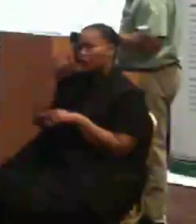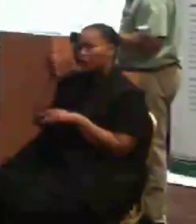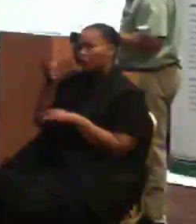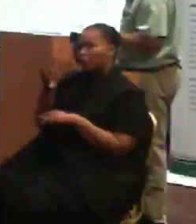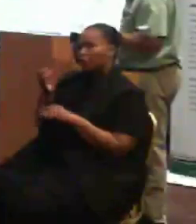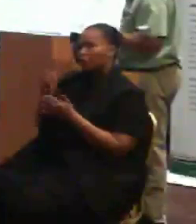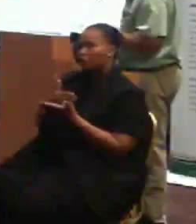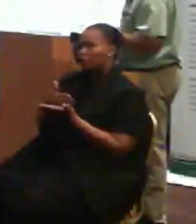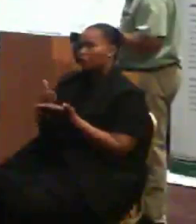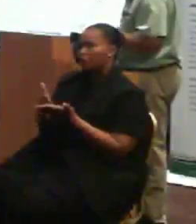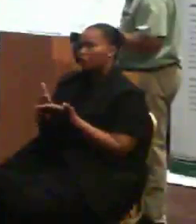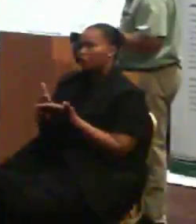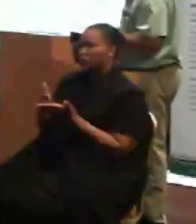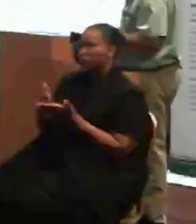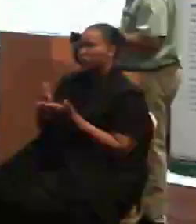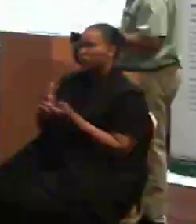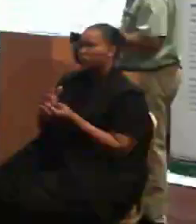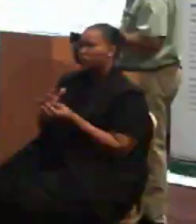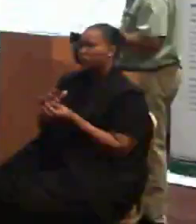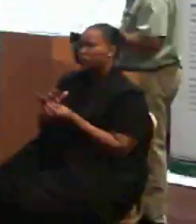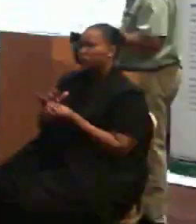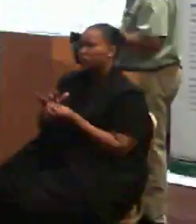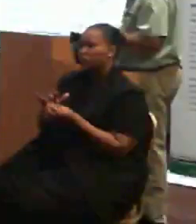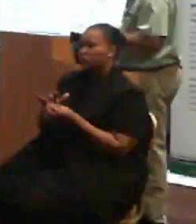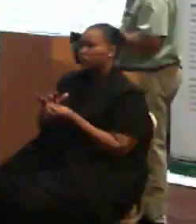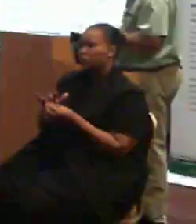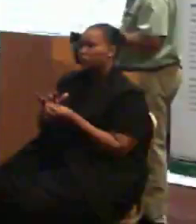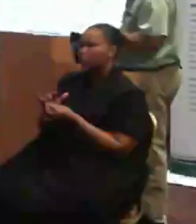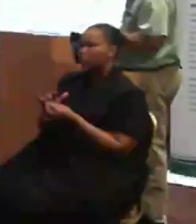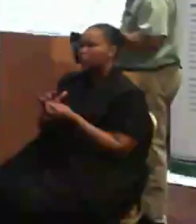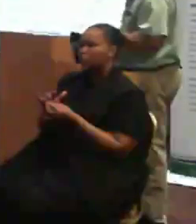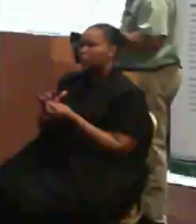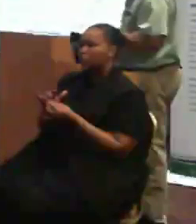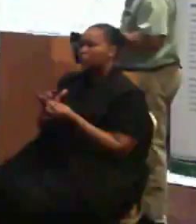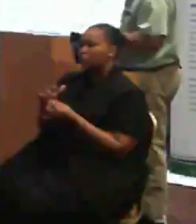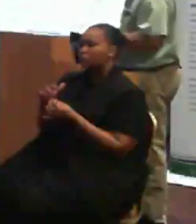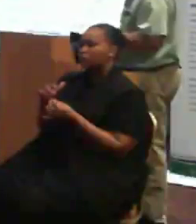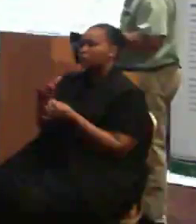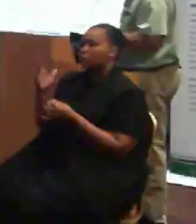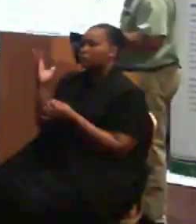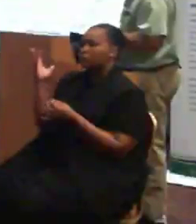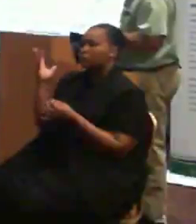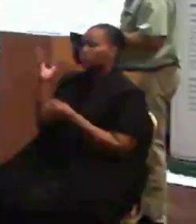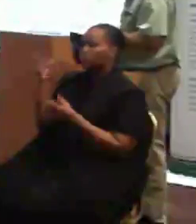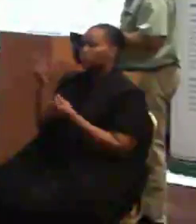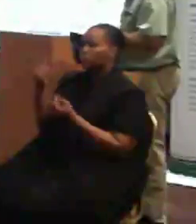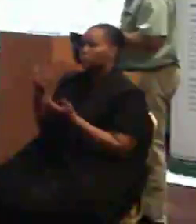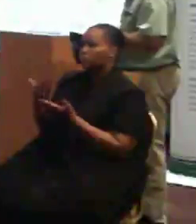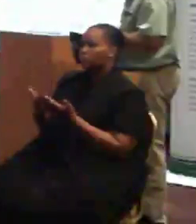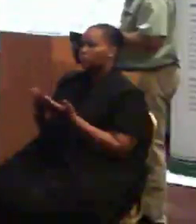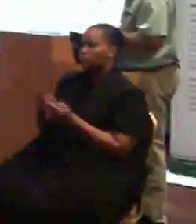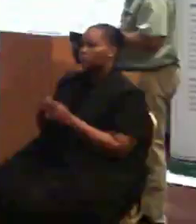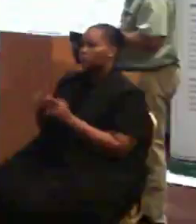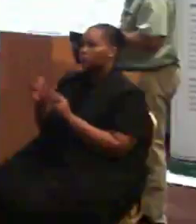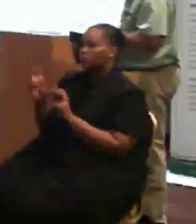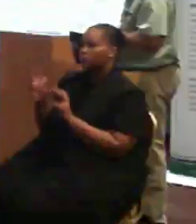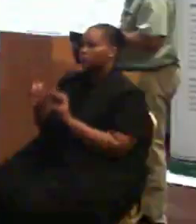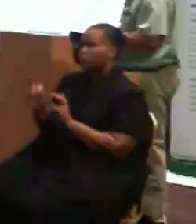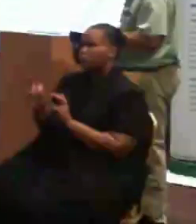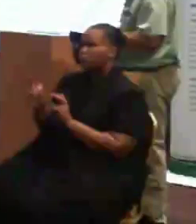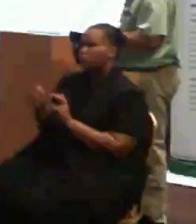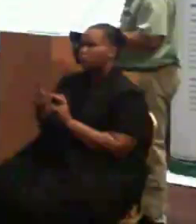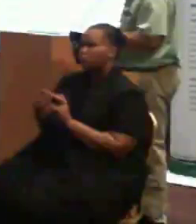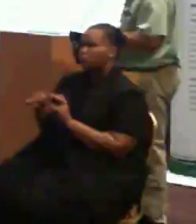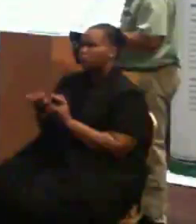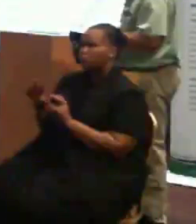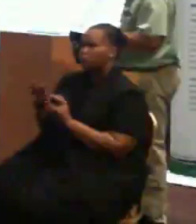only information that the presenter is in a position to produce. But if it's about ESCOM, we'll ask that one directly